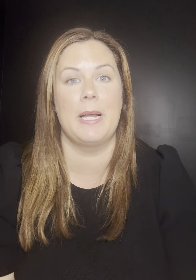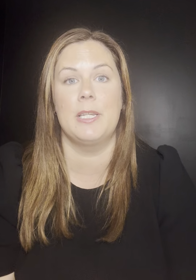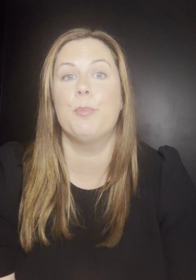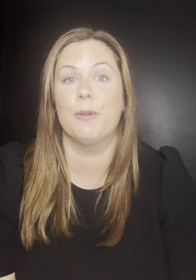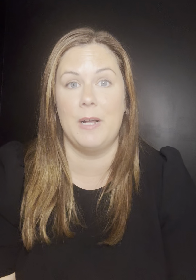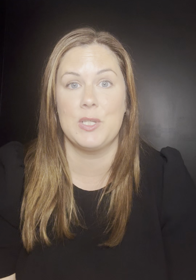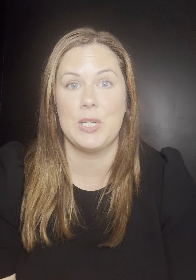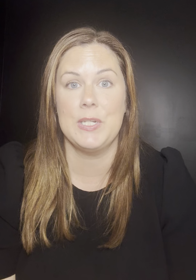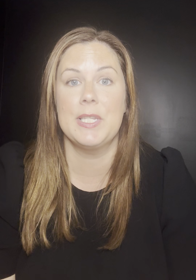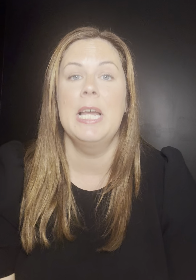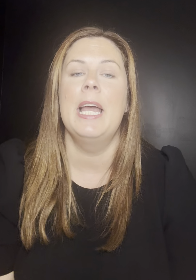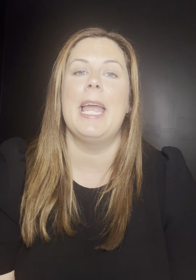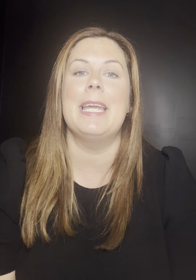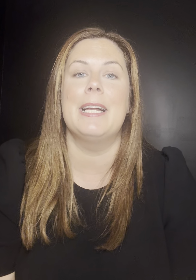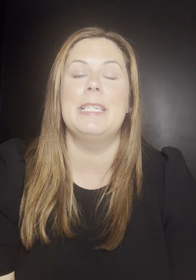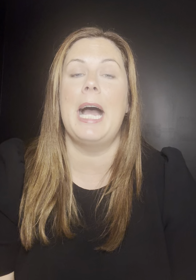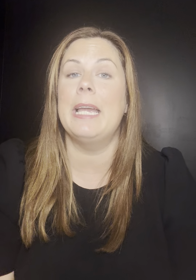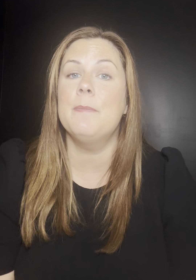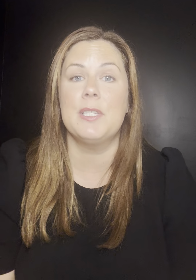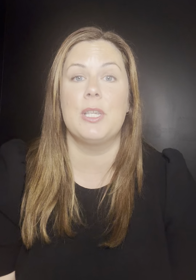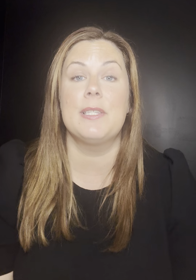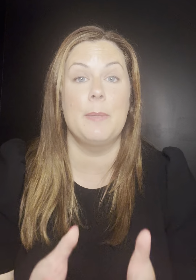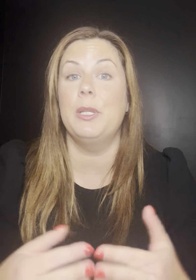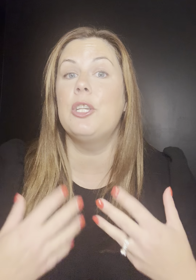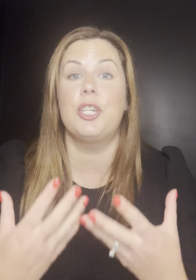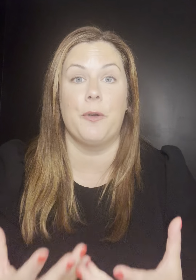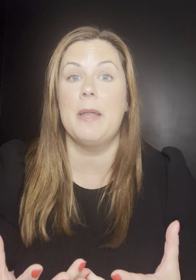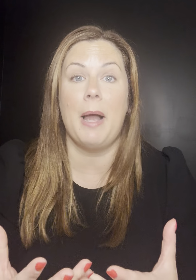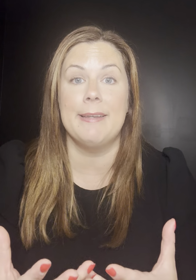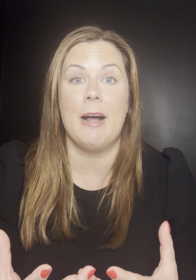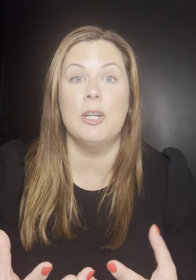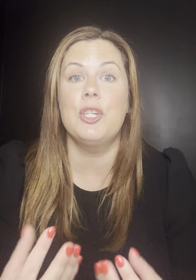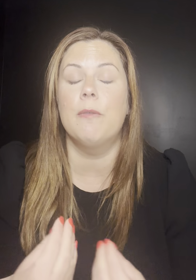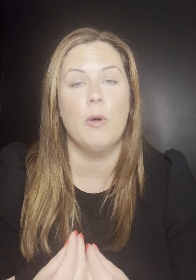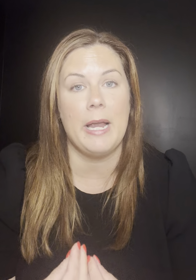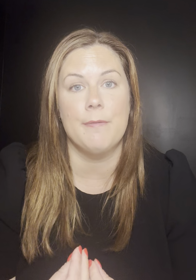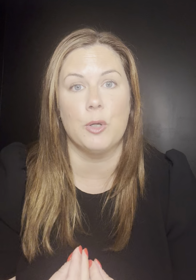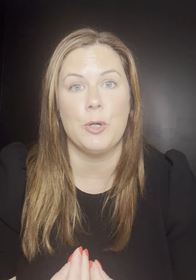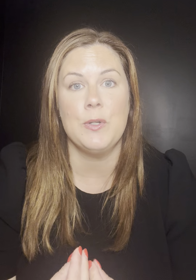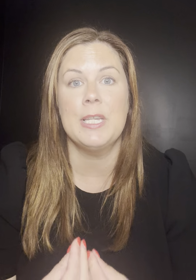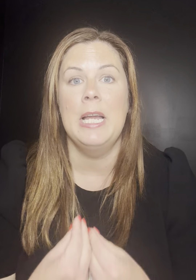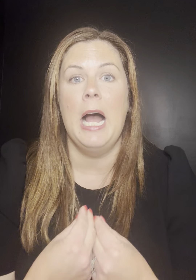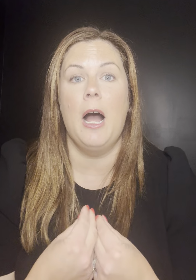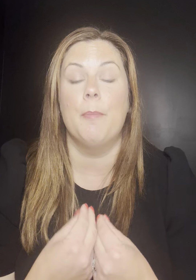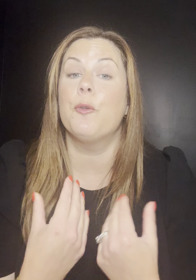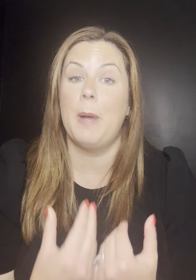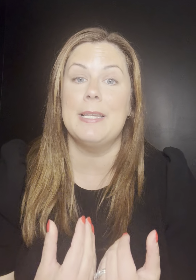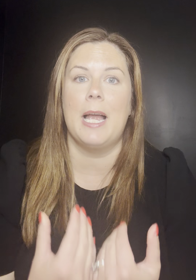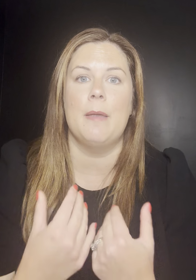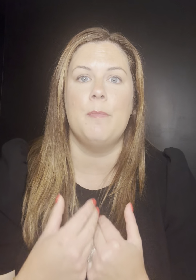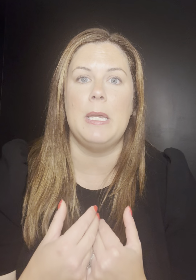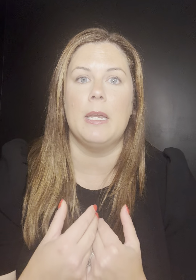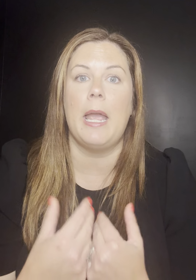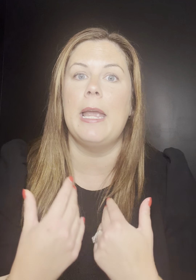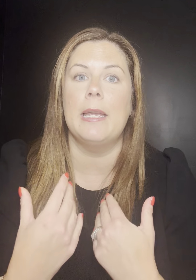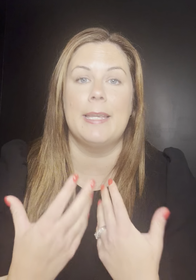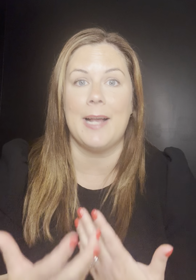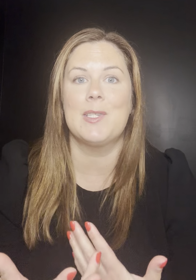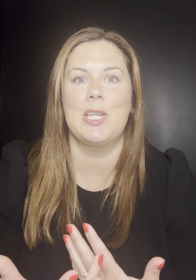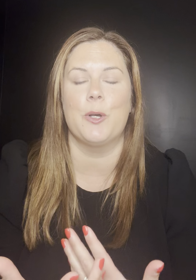well-respected professors, and I am simply sharing my knowledge of what I have learned through my time being a guest here with